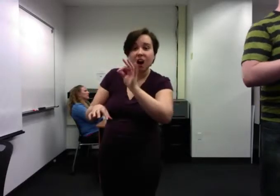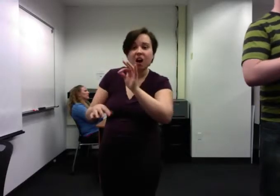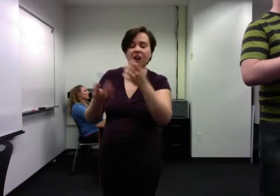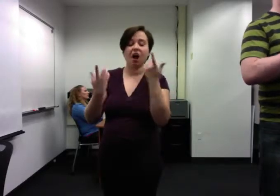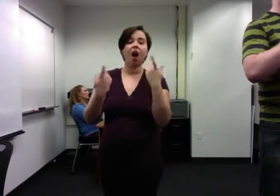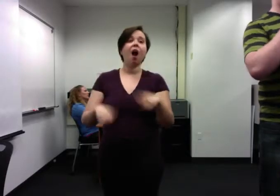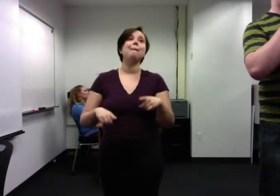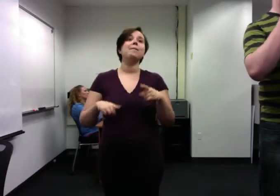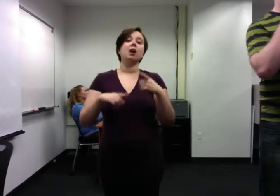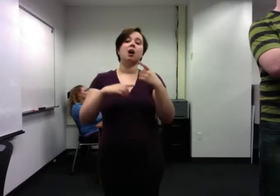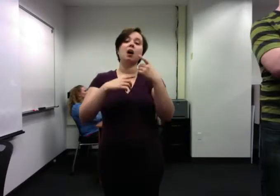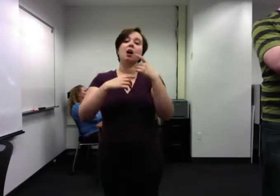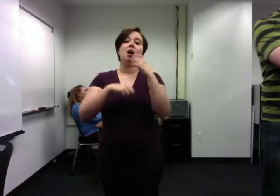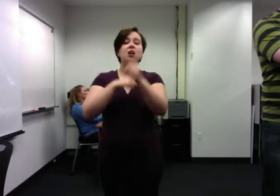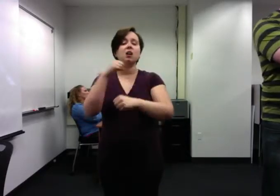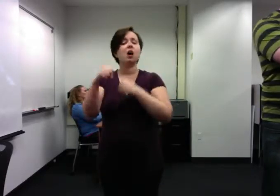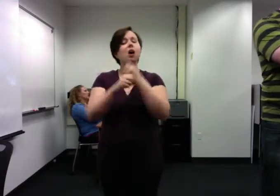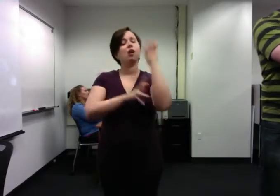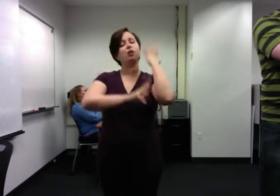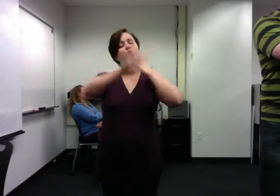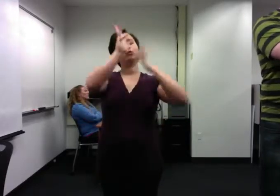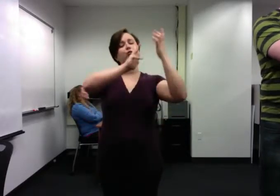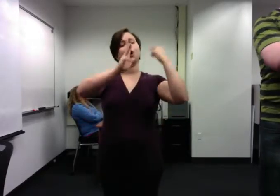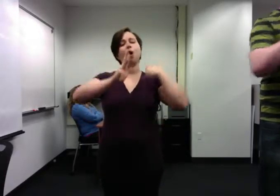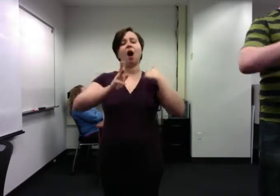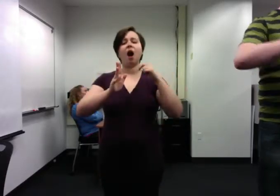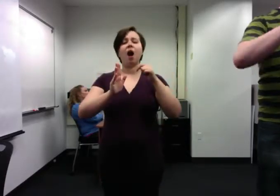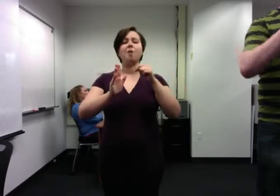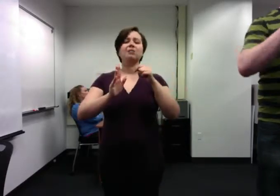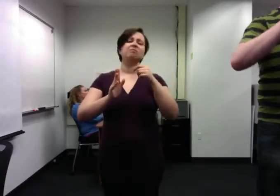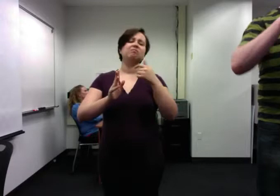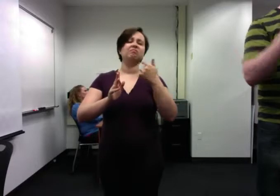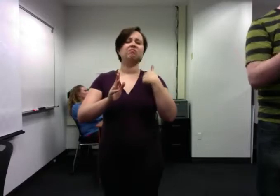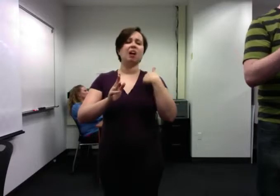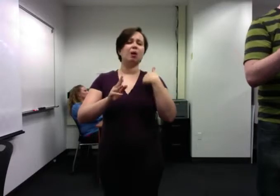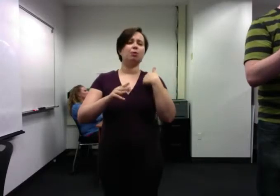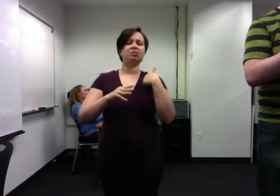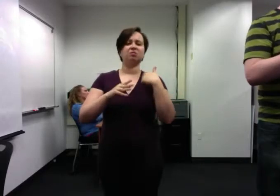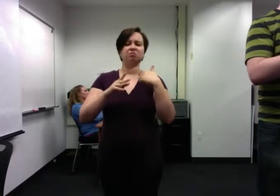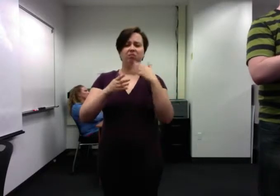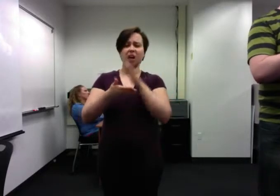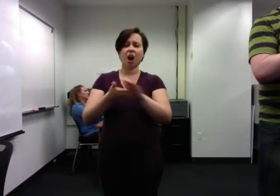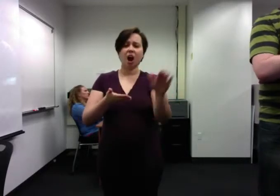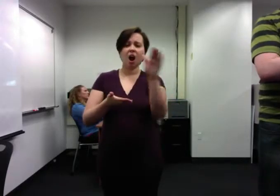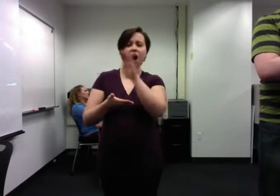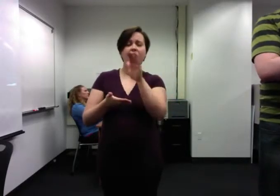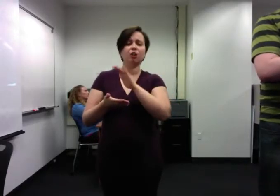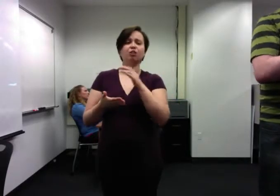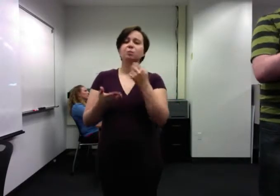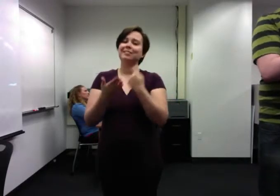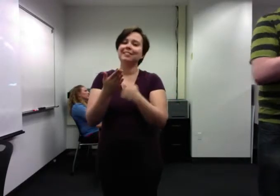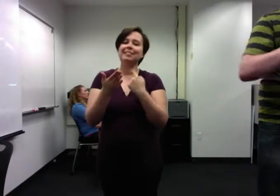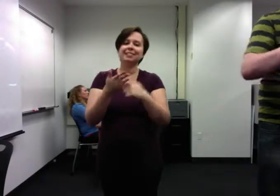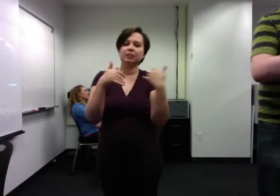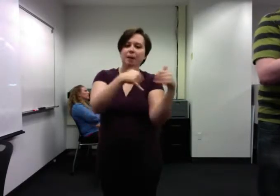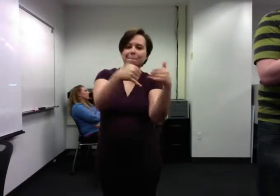play therapy. And those of you who know about it know that you bring a little child, and this was for little children, because you see,